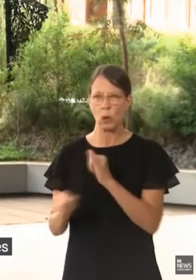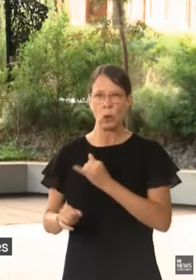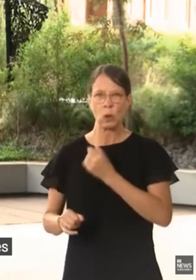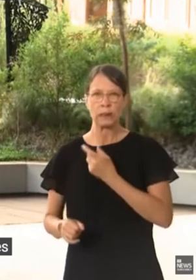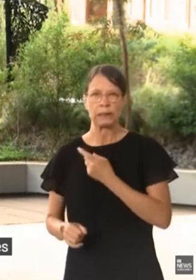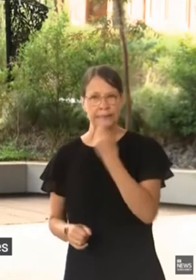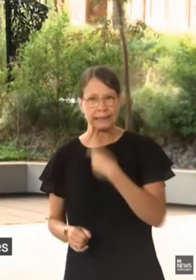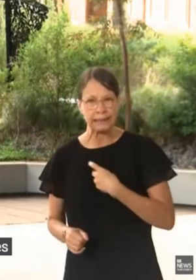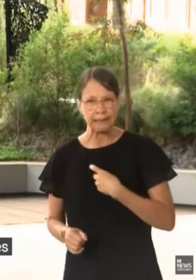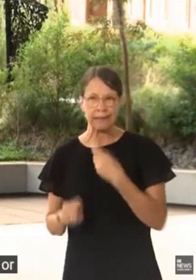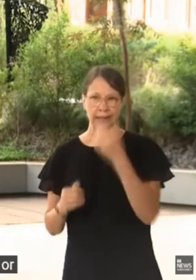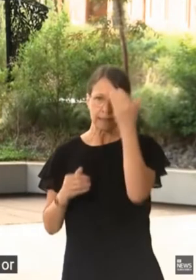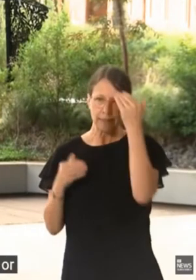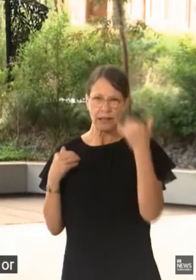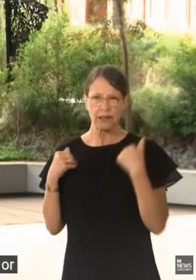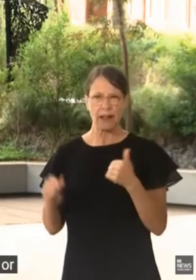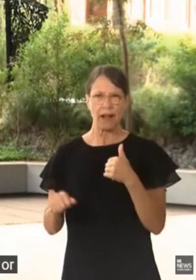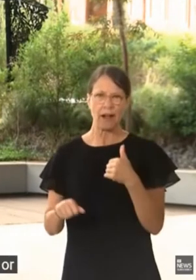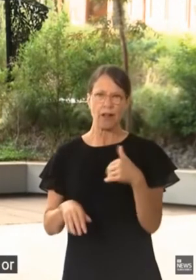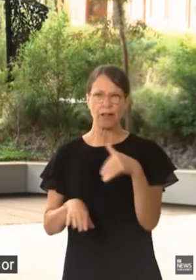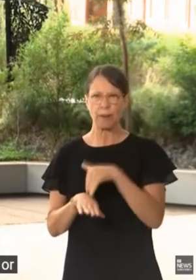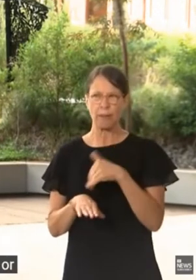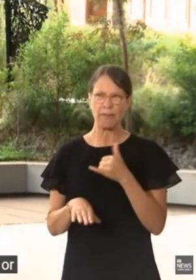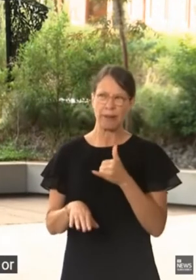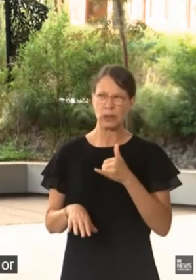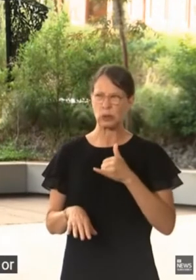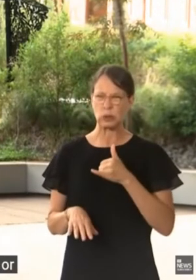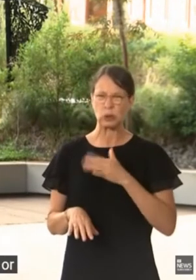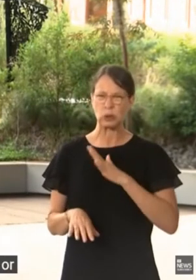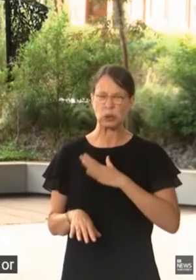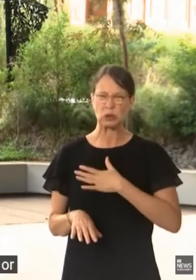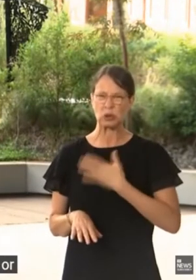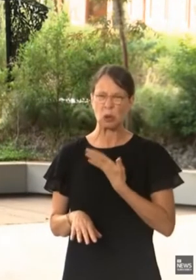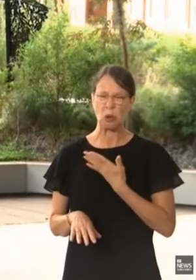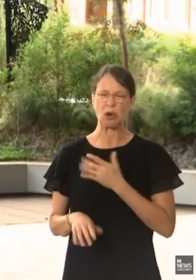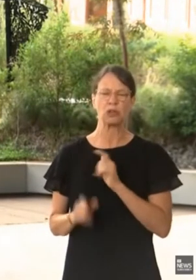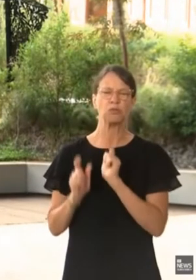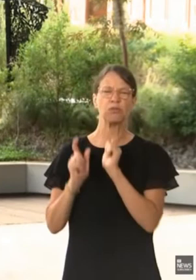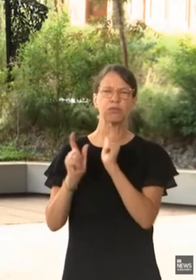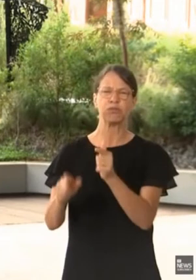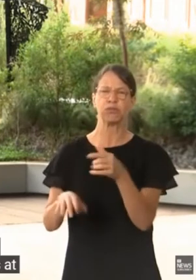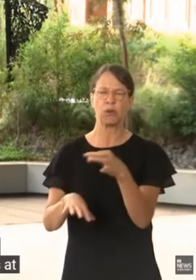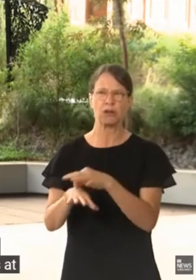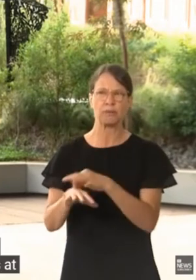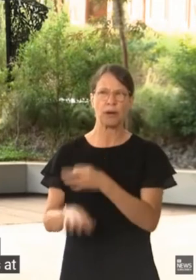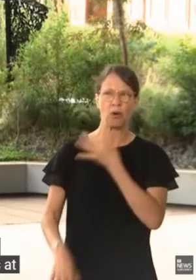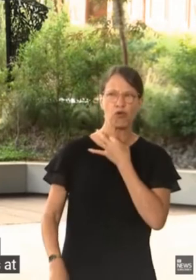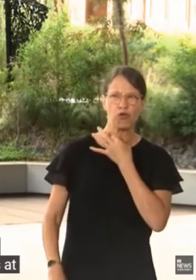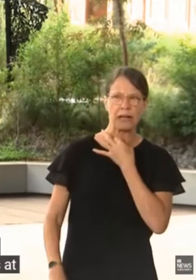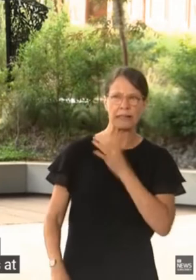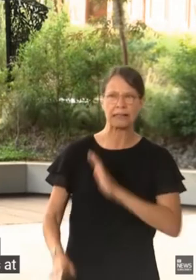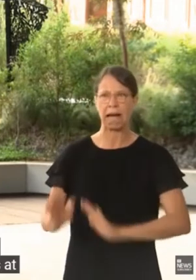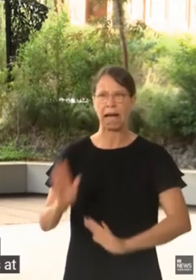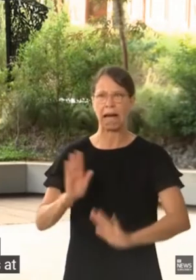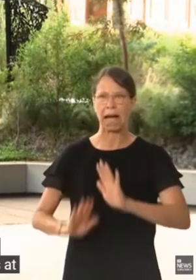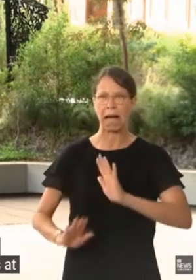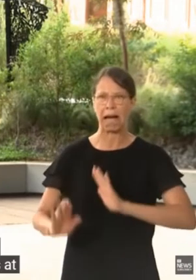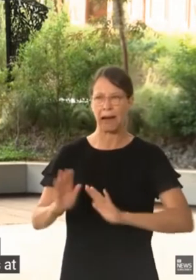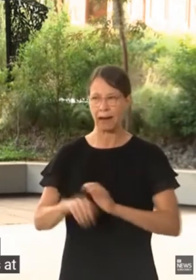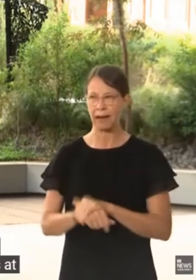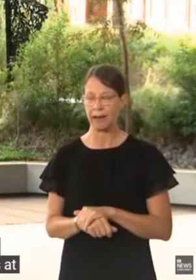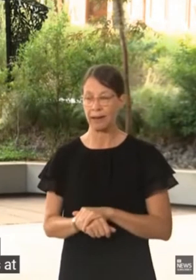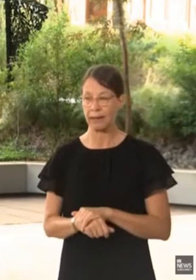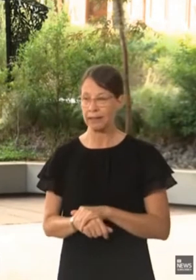avoiding seeking acute care or attending our emergency departments. We saw this at the very beginning